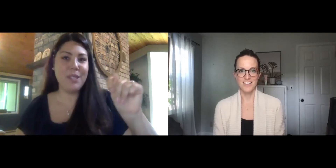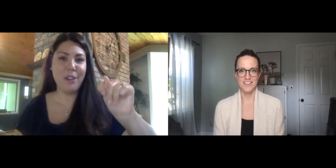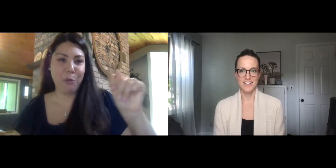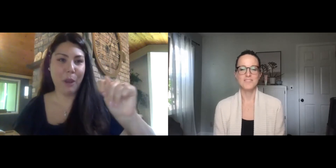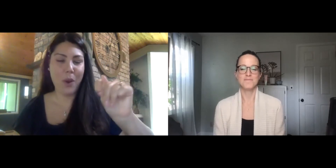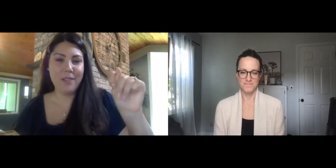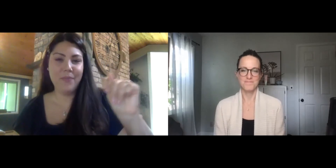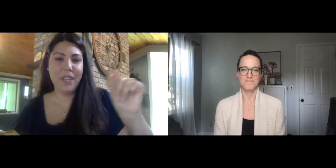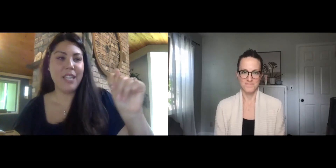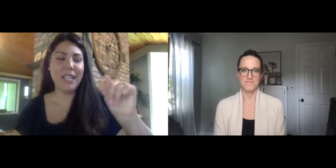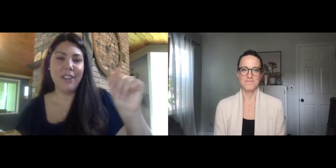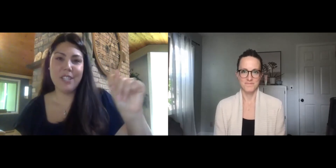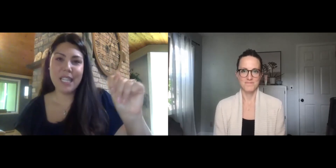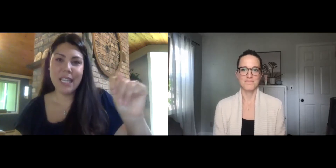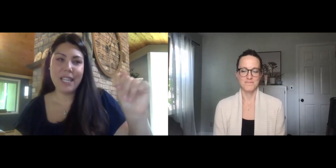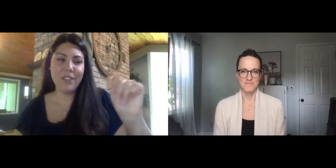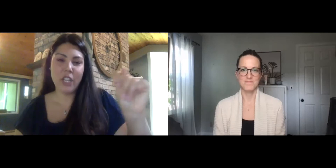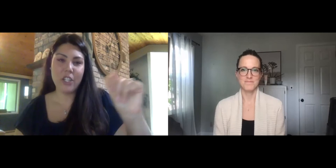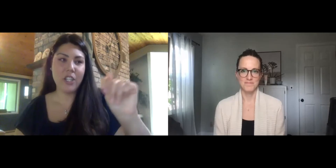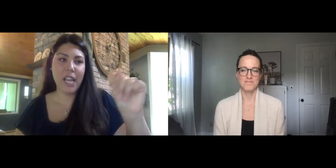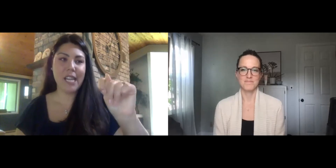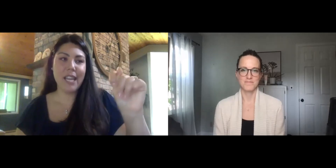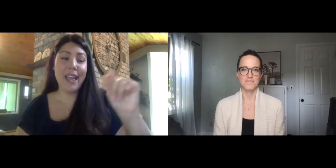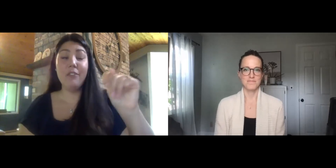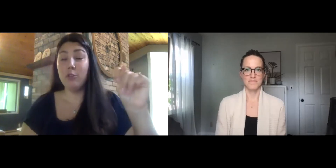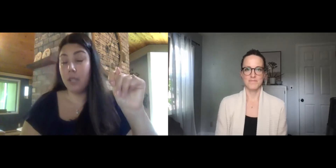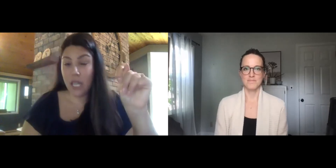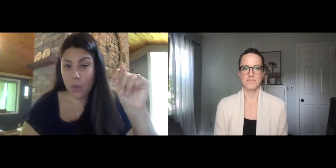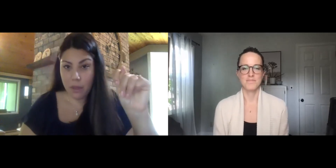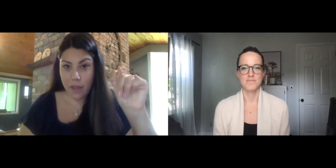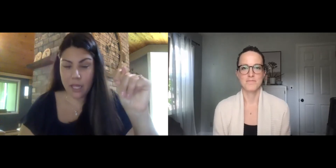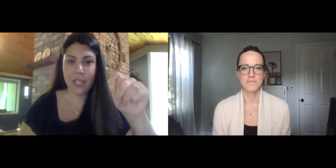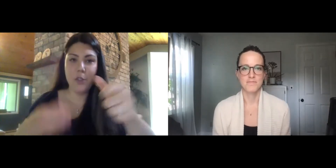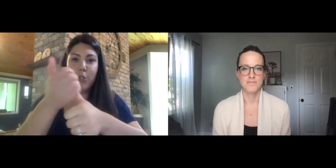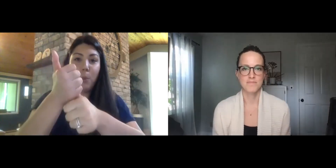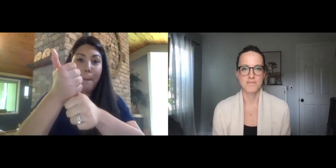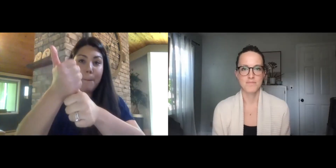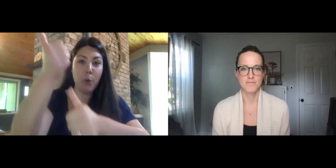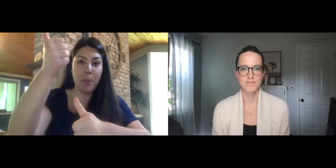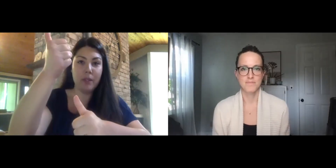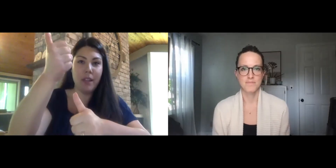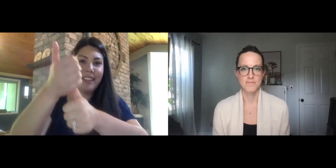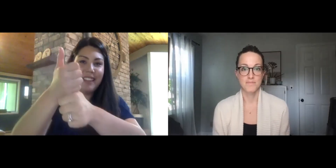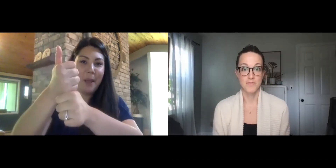Bathroom is another great one. Take the letter T and you shake, shake, shake. And if you really want to be fancy, you could do poop.